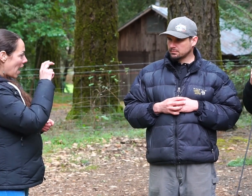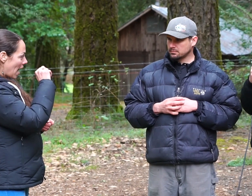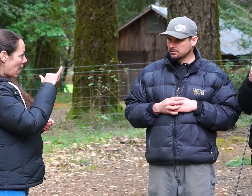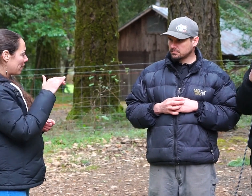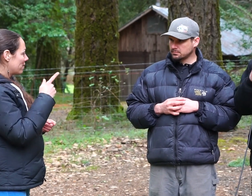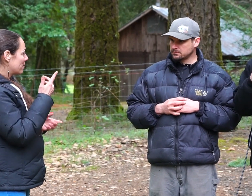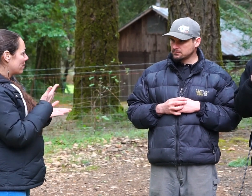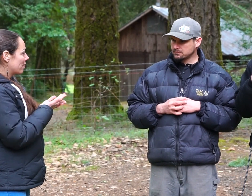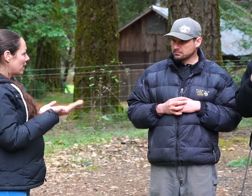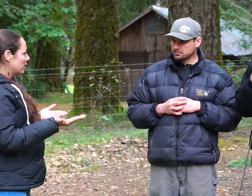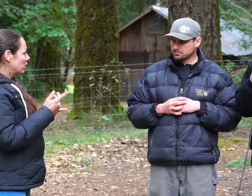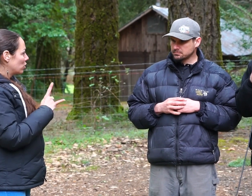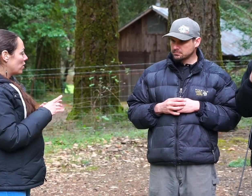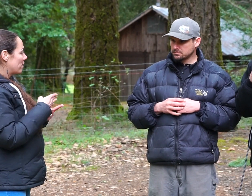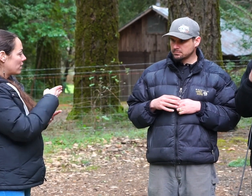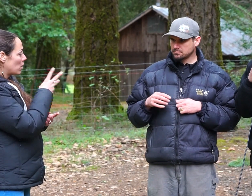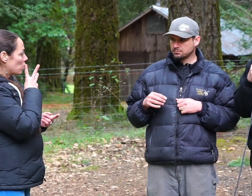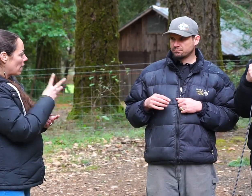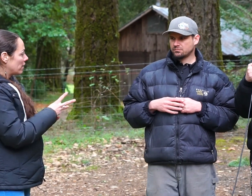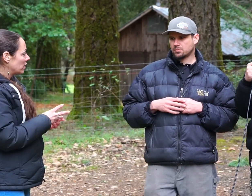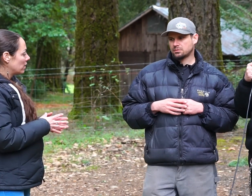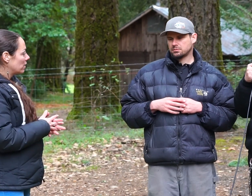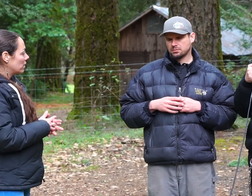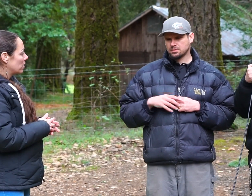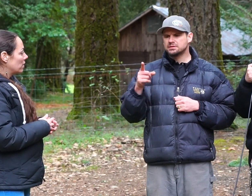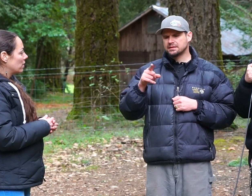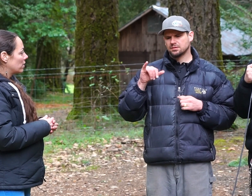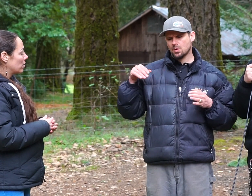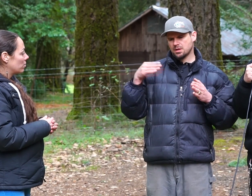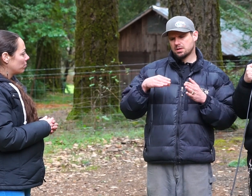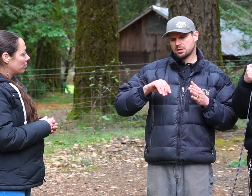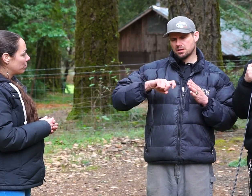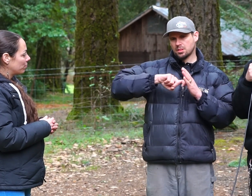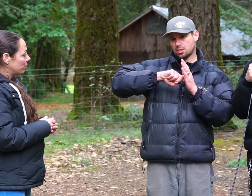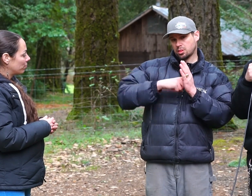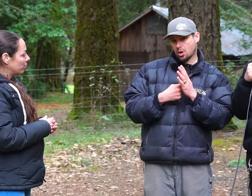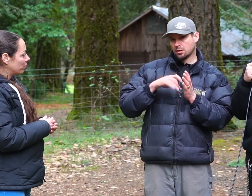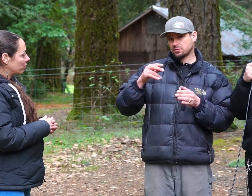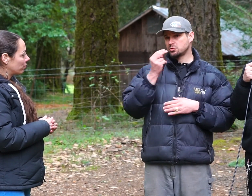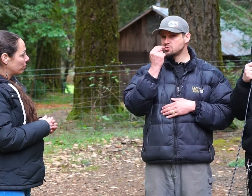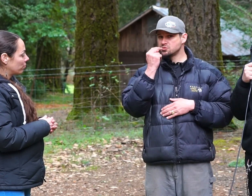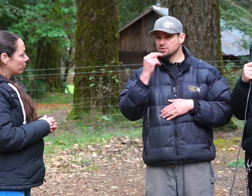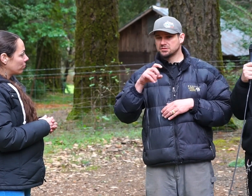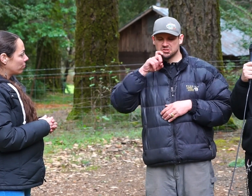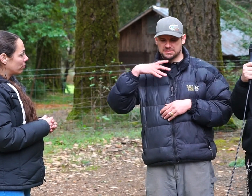and this allows us to unlock those nutrients the same way that they would happen in soil just using different species of